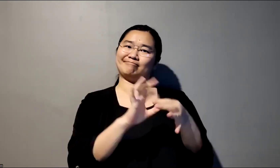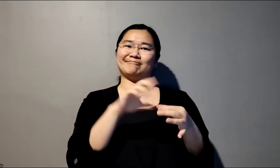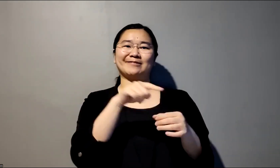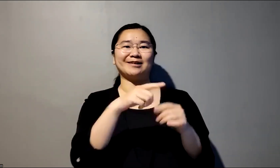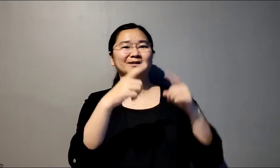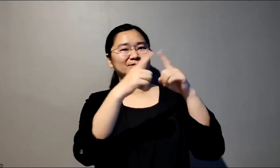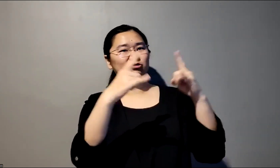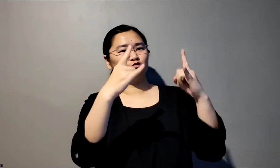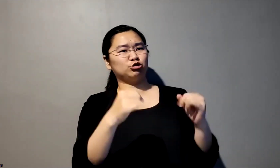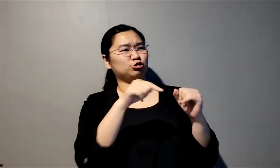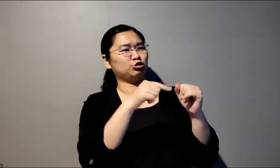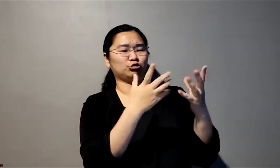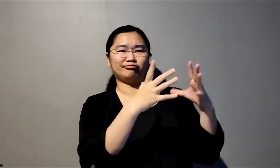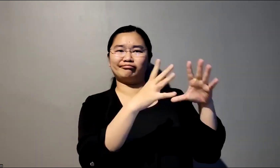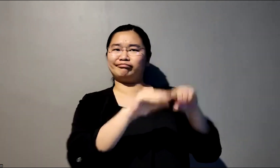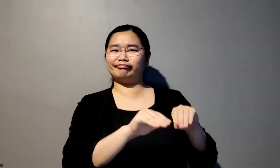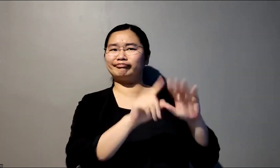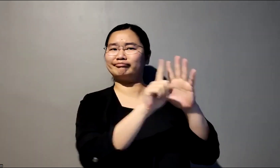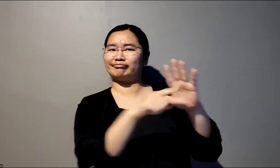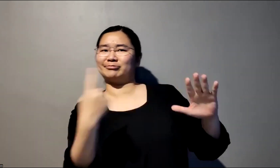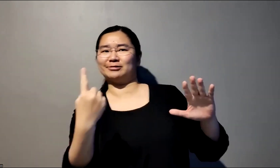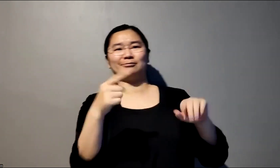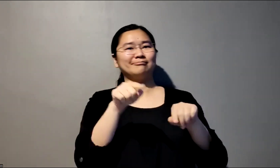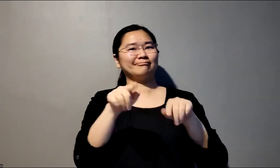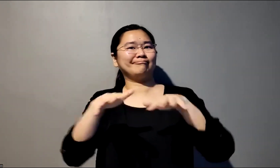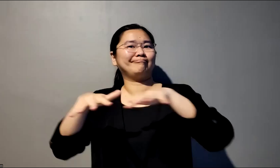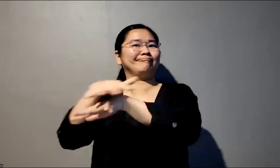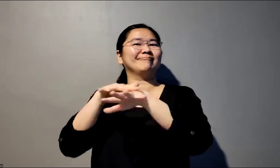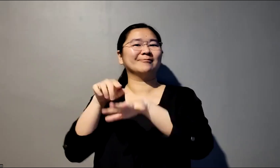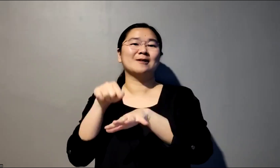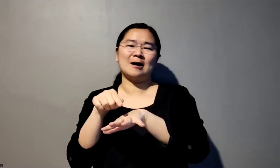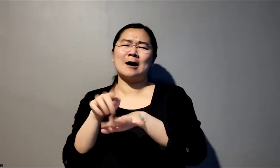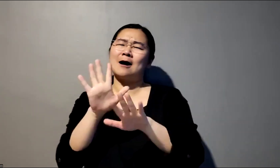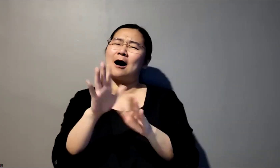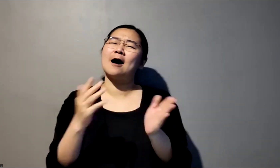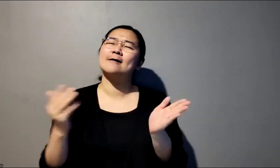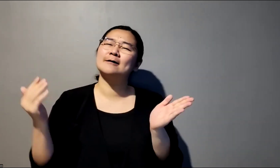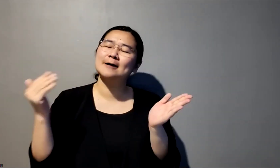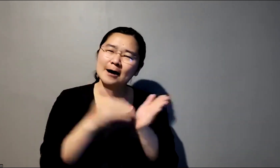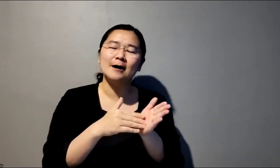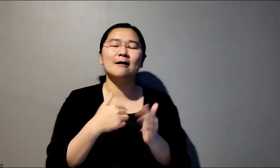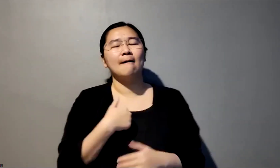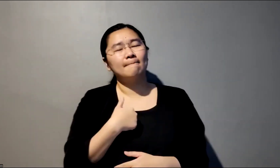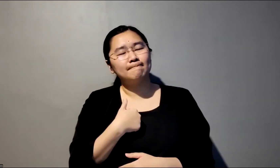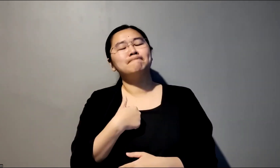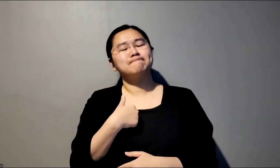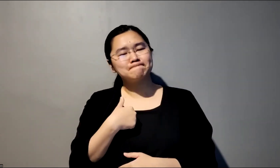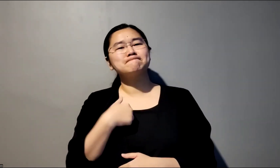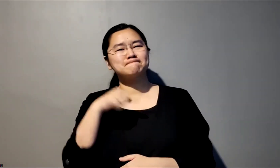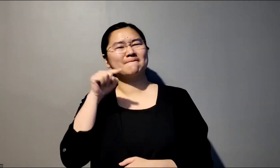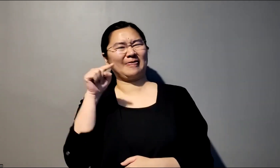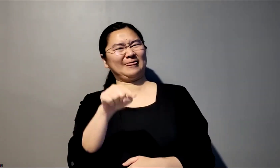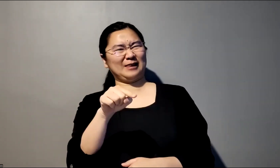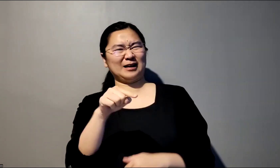one of the top priorities, not only here in Jordan, but also for